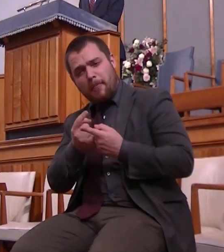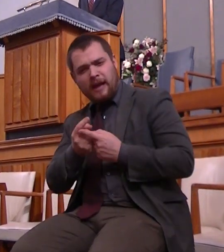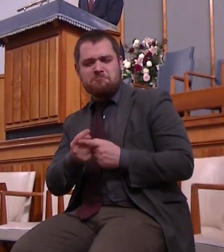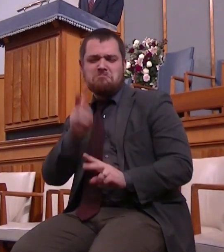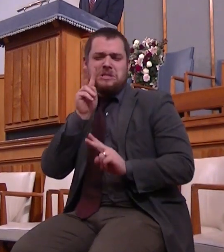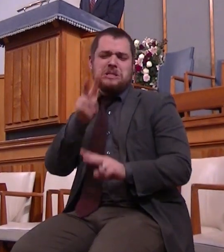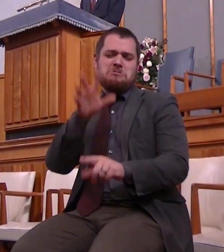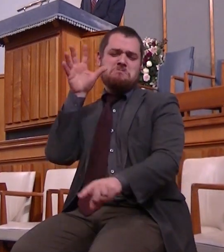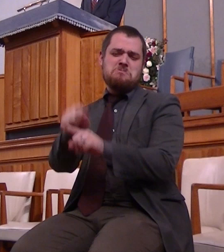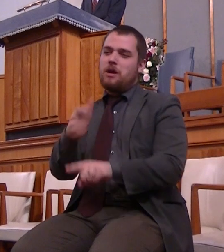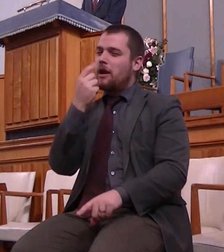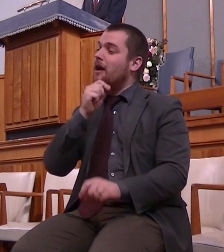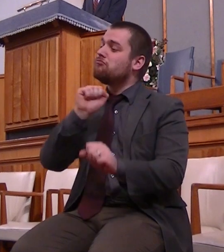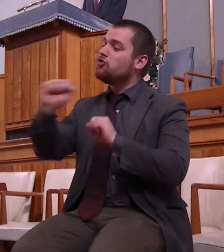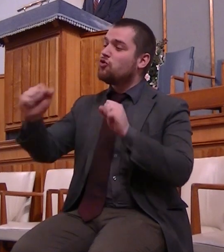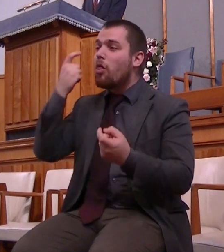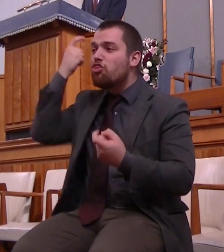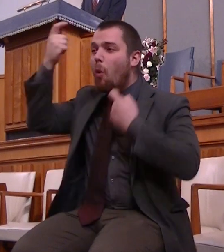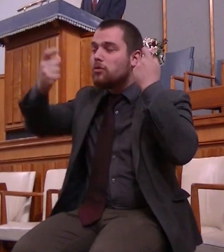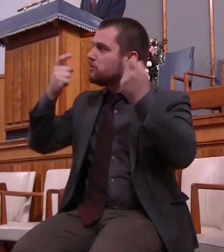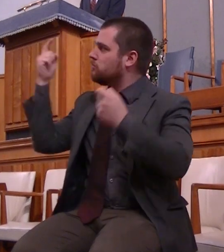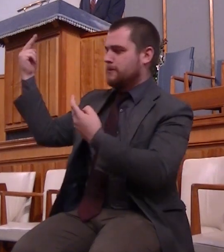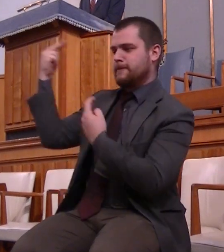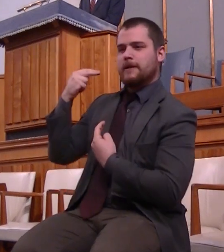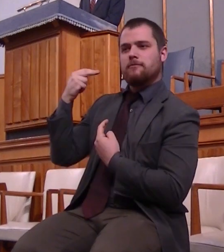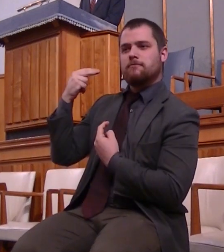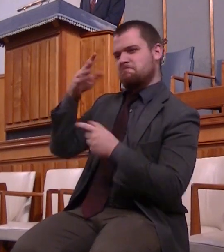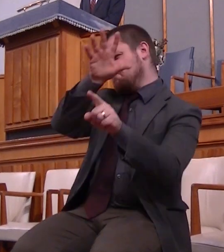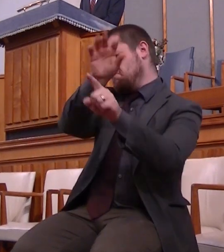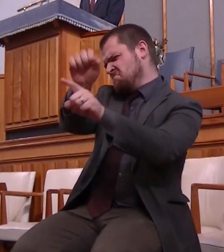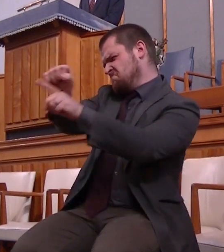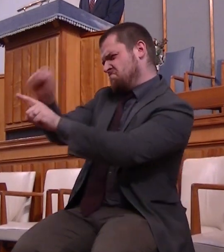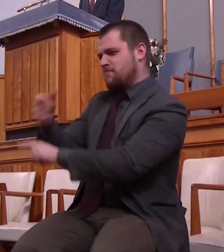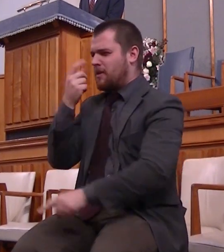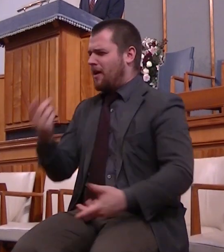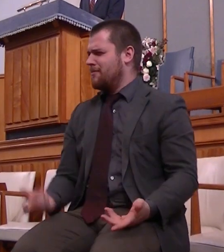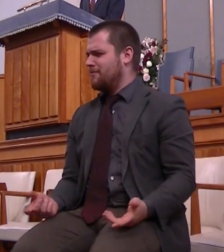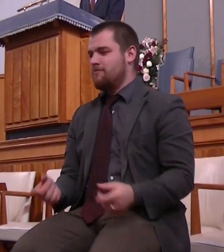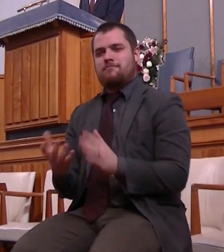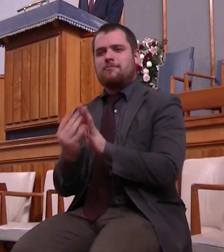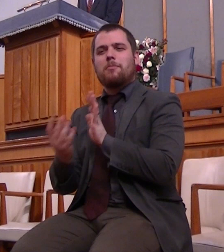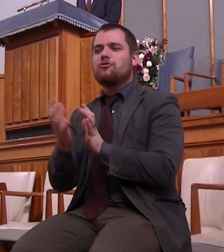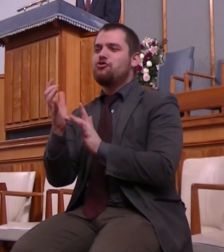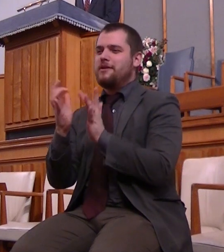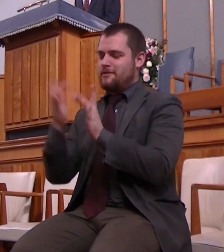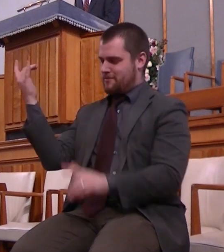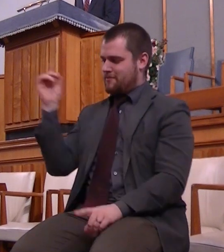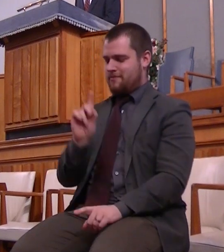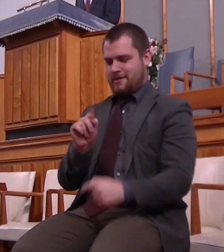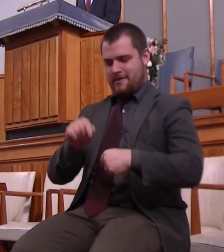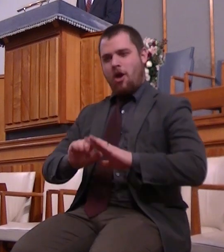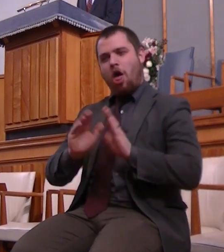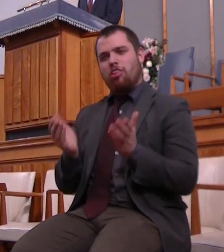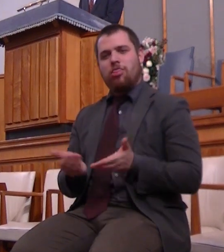motives, we know that well enough. When Christ our Saviour was on earth, there were great examples of his knowing the